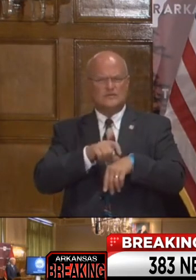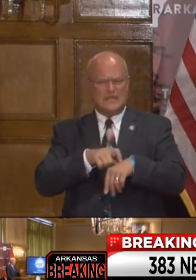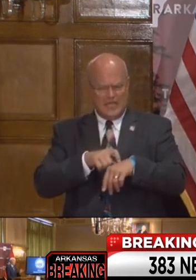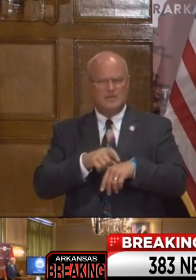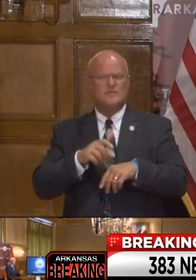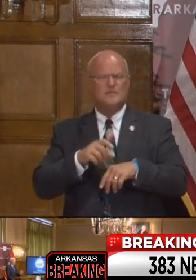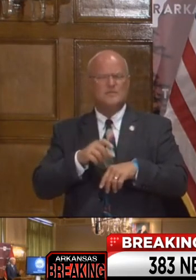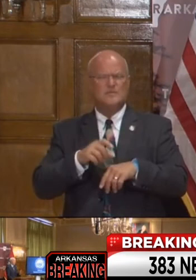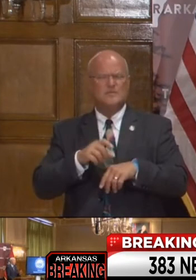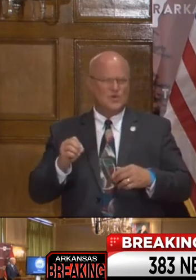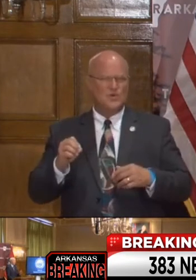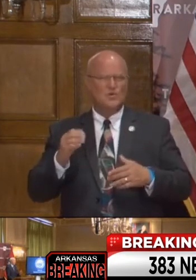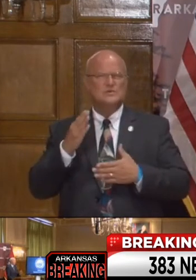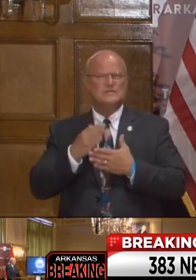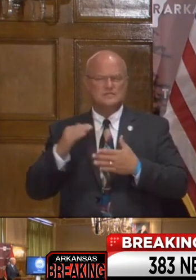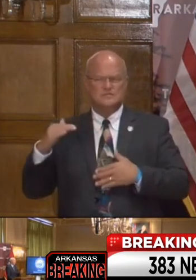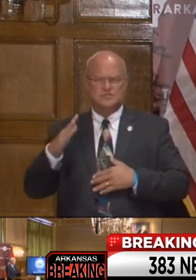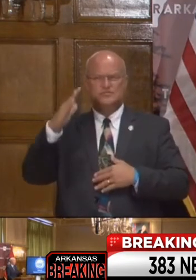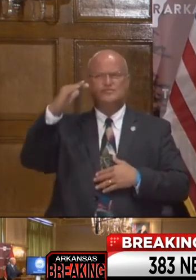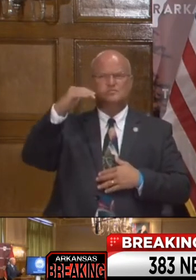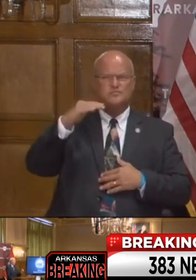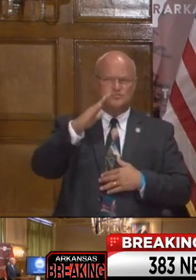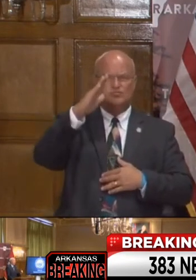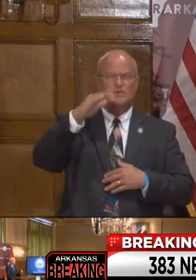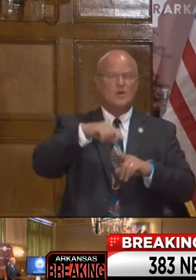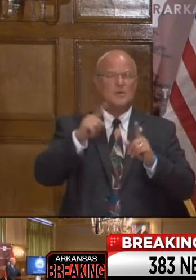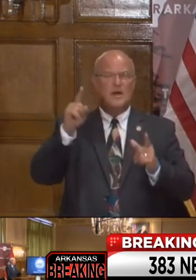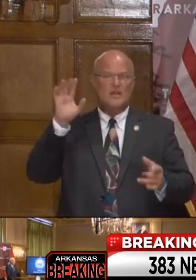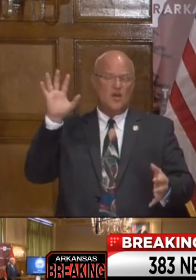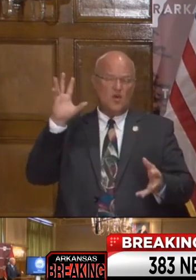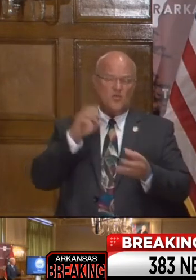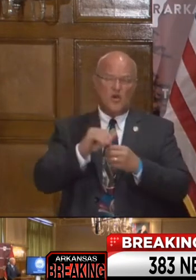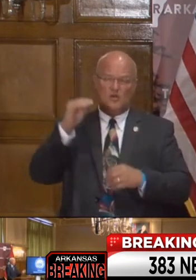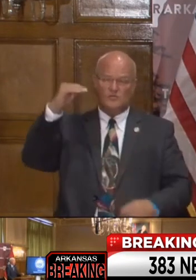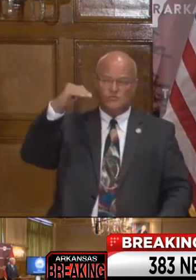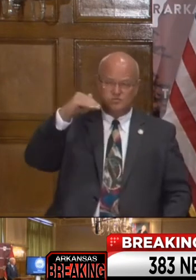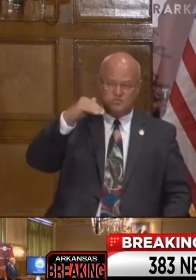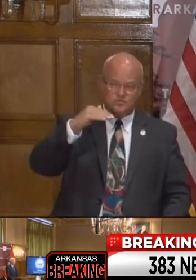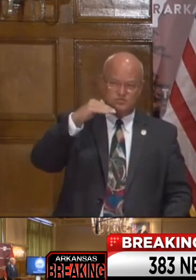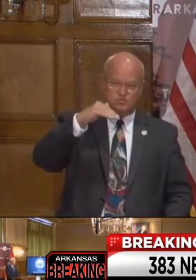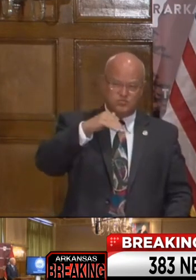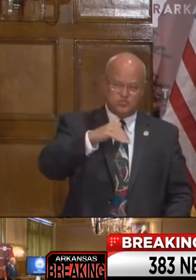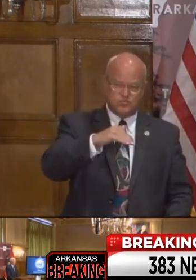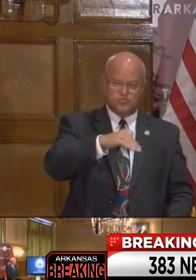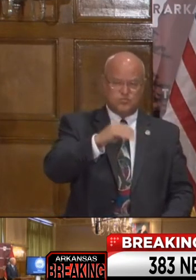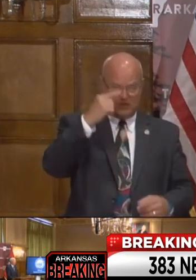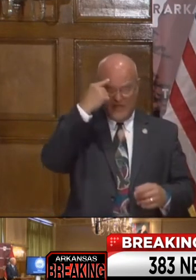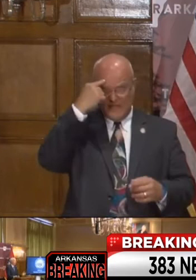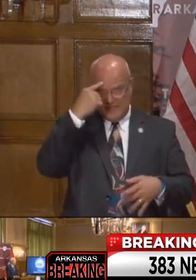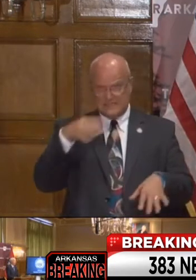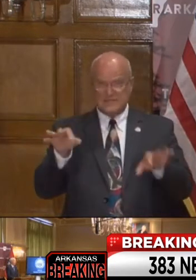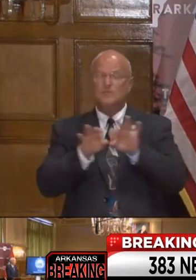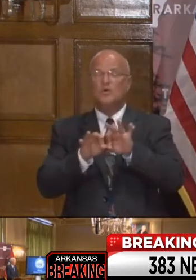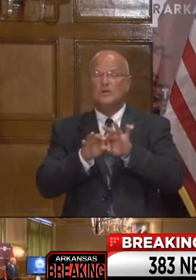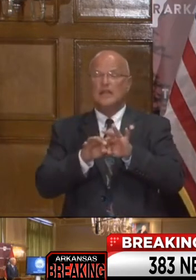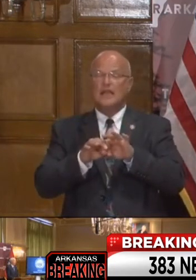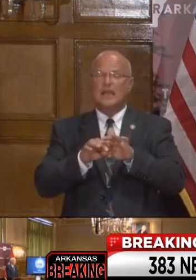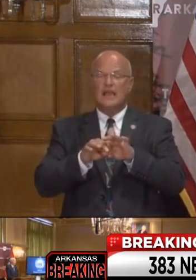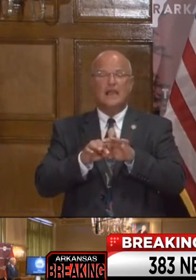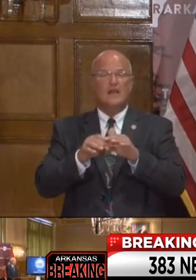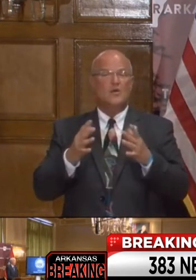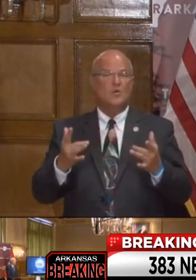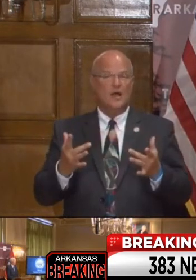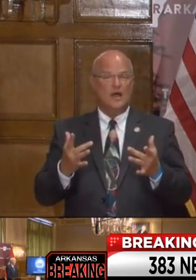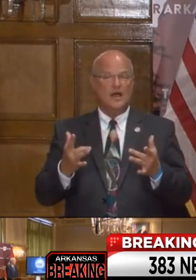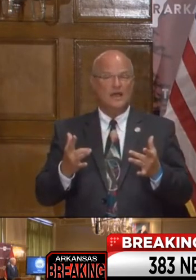there will be some of those spikes, but we hope the overall trend will be coming down. And I do believe that is attributable to